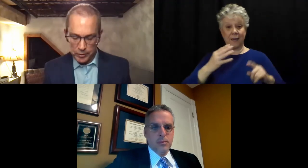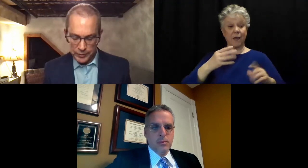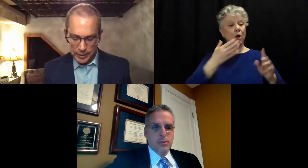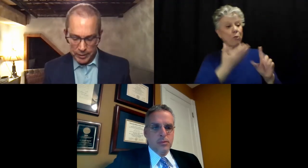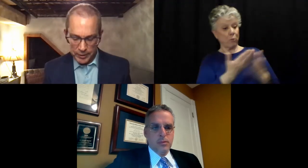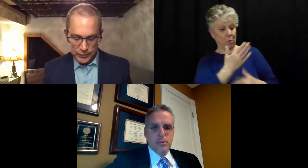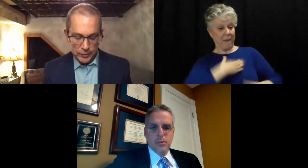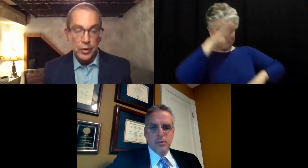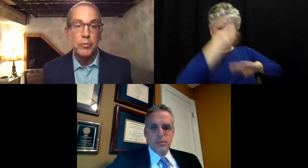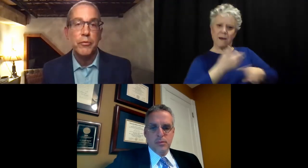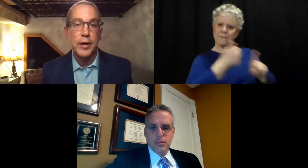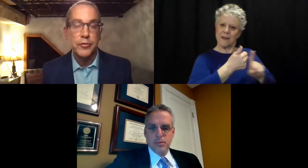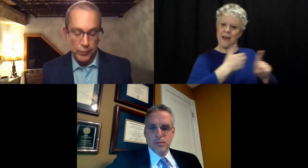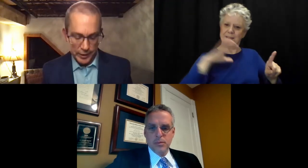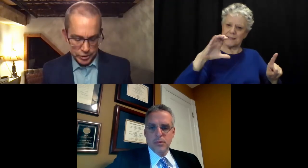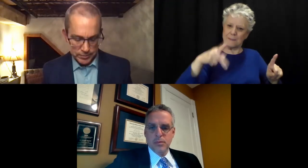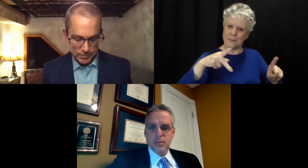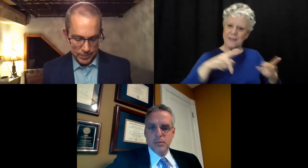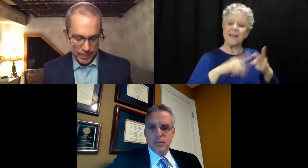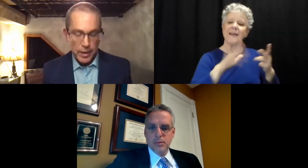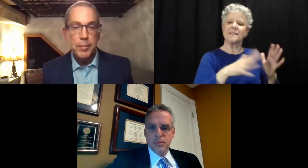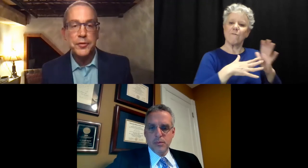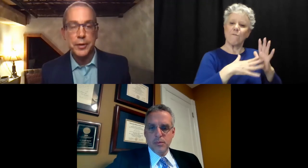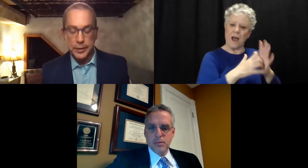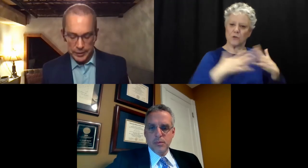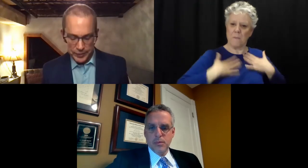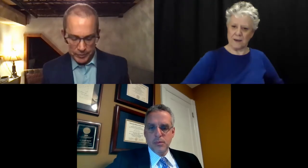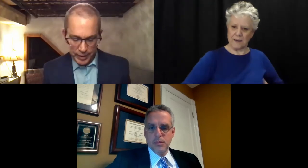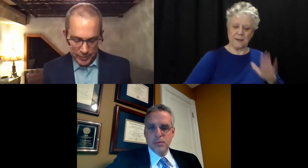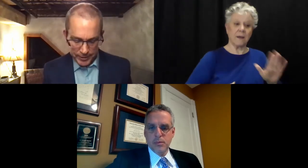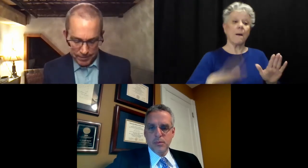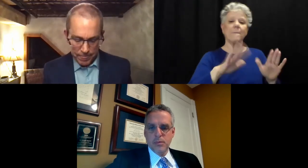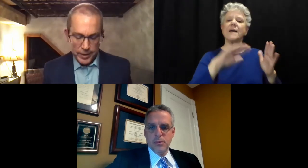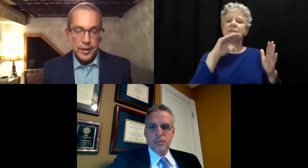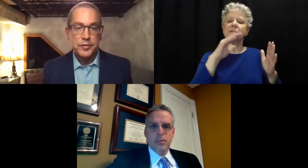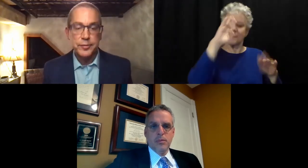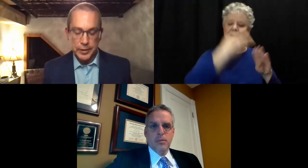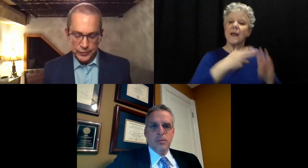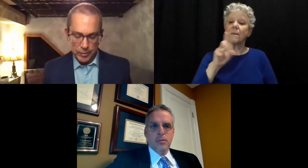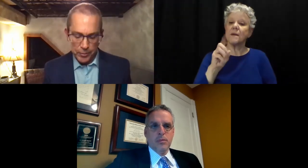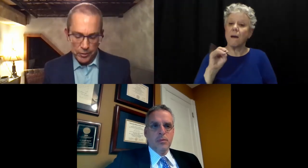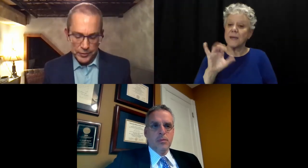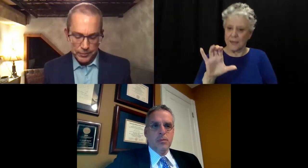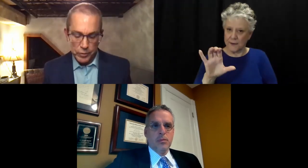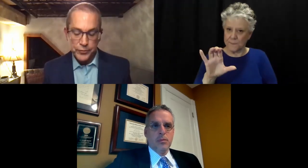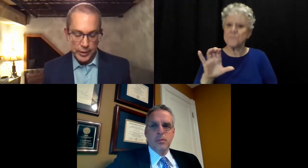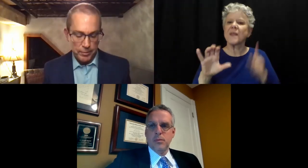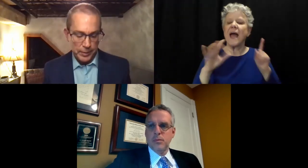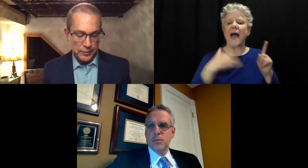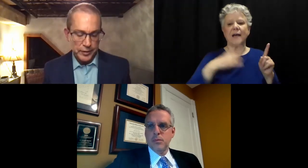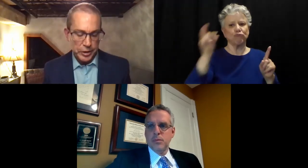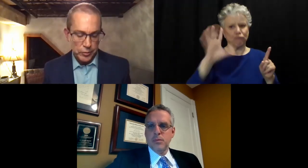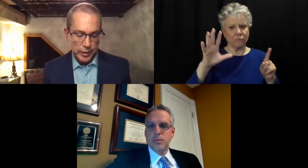cerebral palsy, in my son's own fragile flesh. My son, his name is Dominic, has severe cerebral palsy, which for